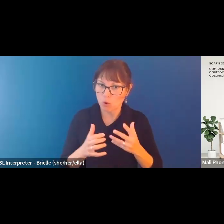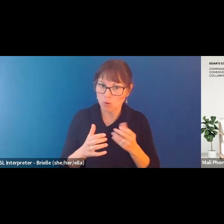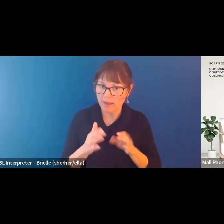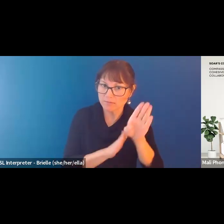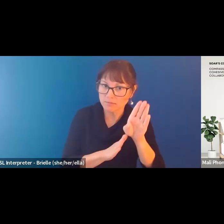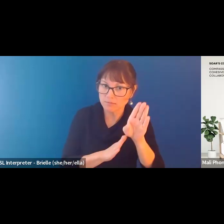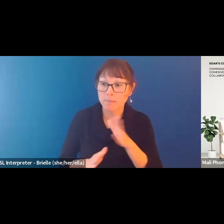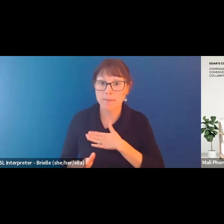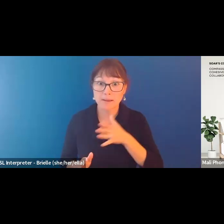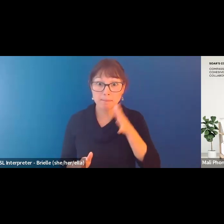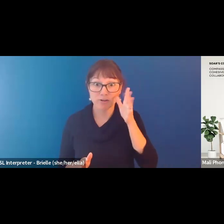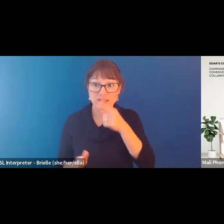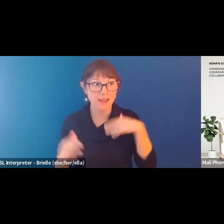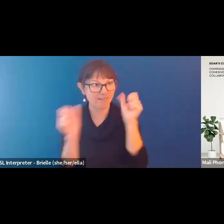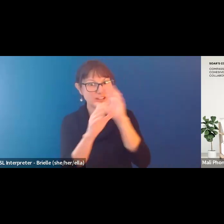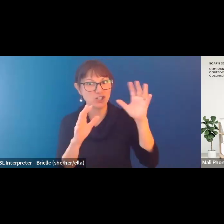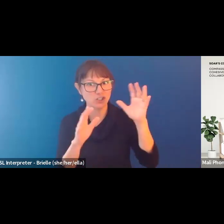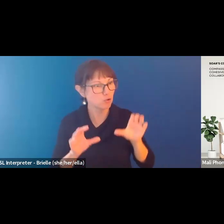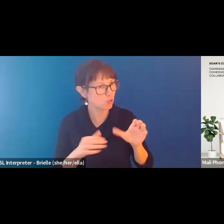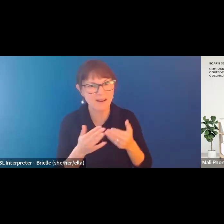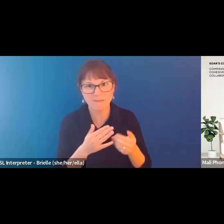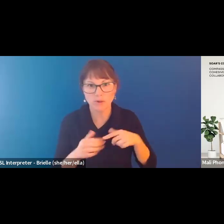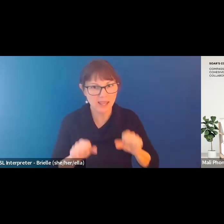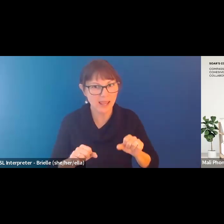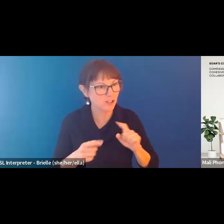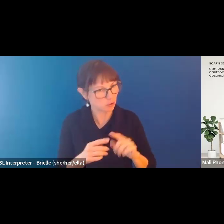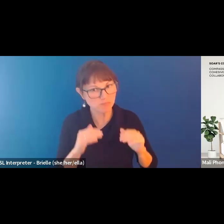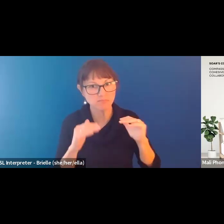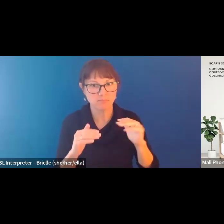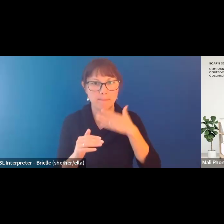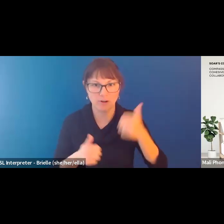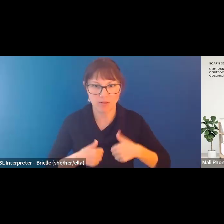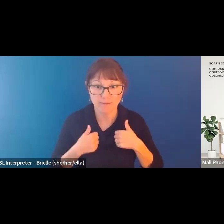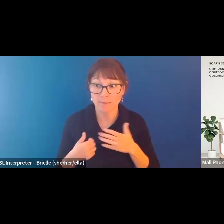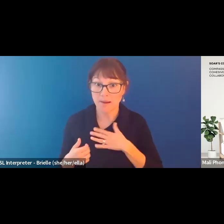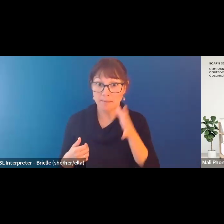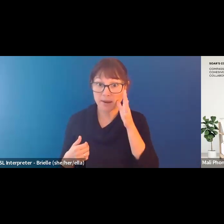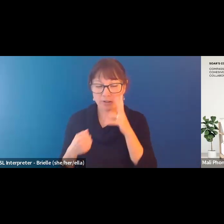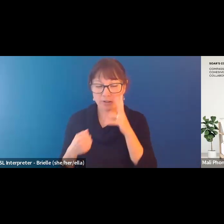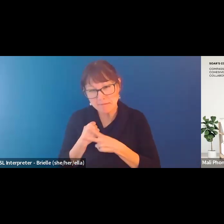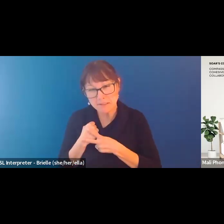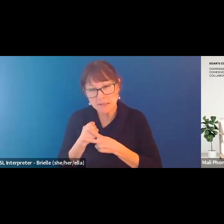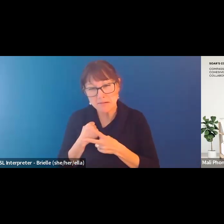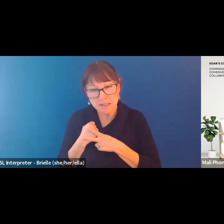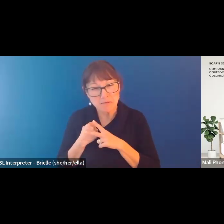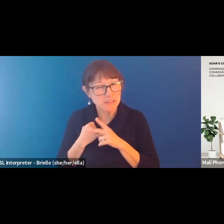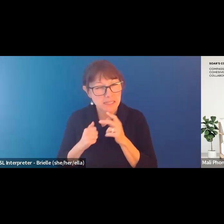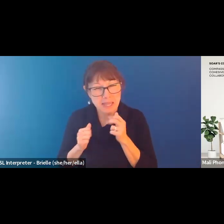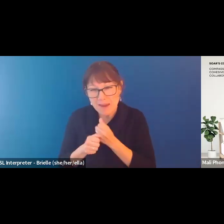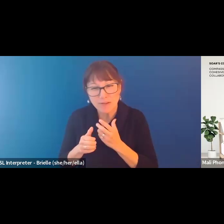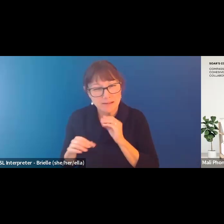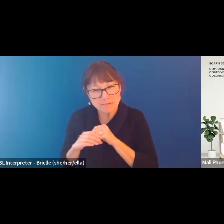whatever it took to elevate our economic situation. My parents saved every dollar. With their